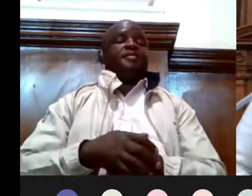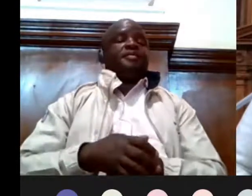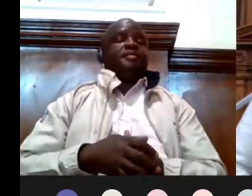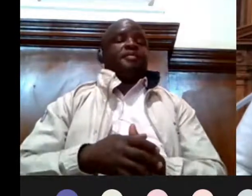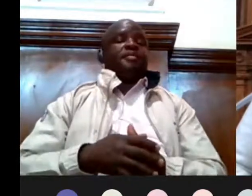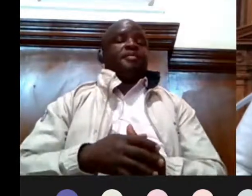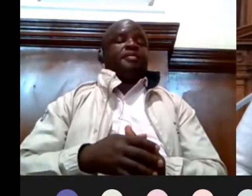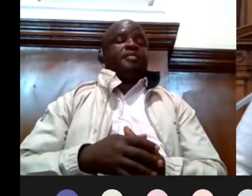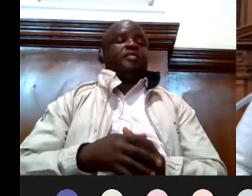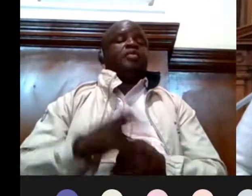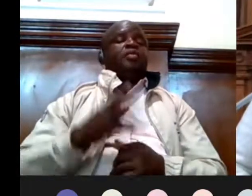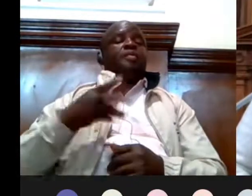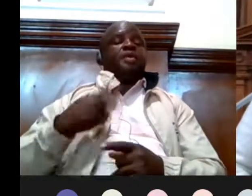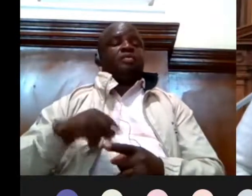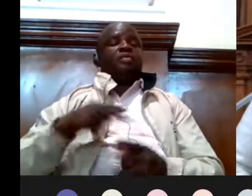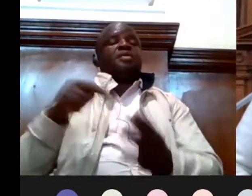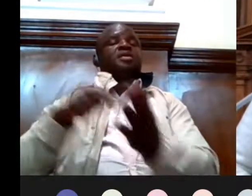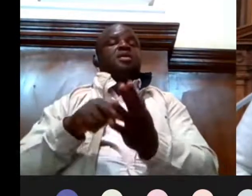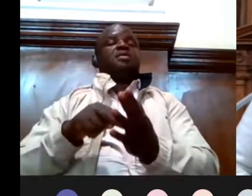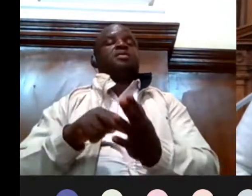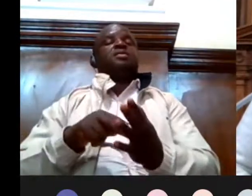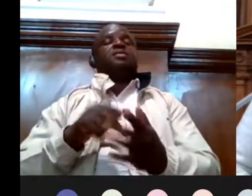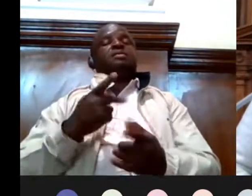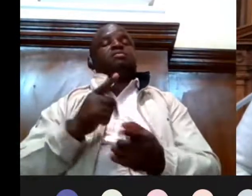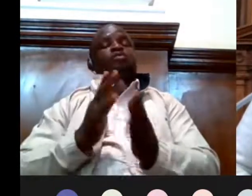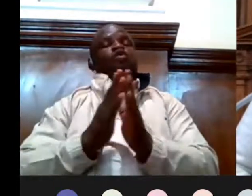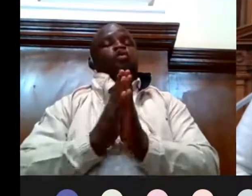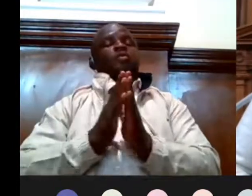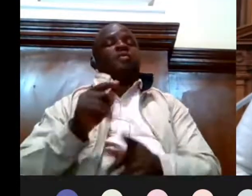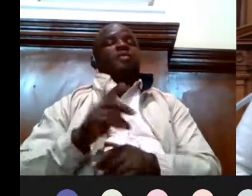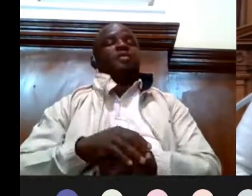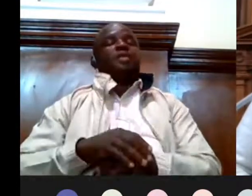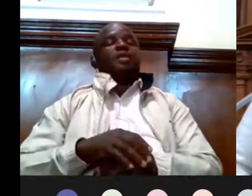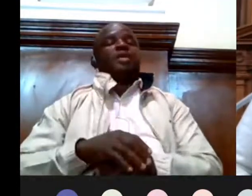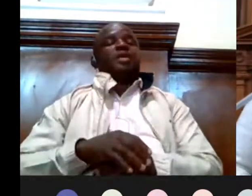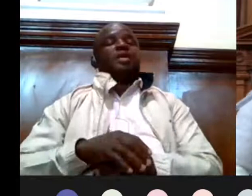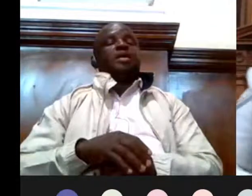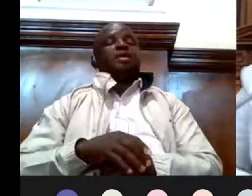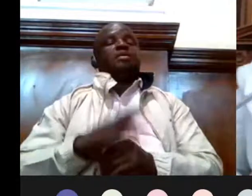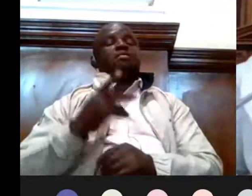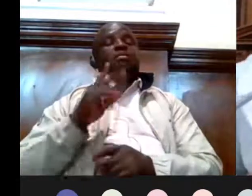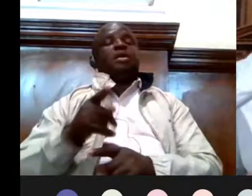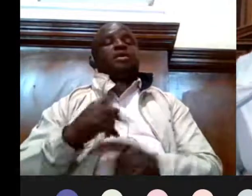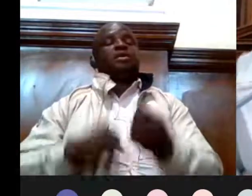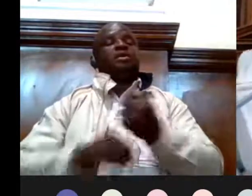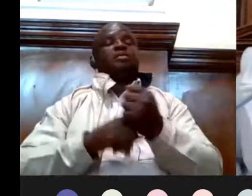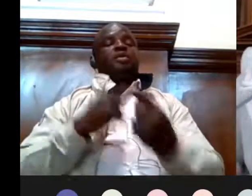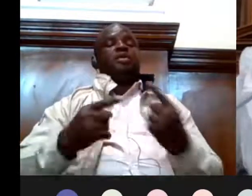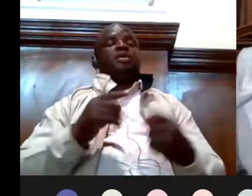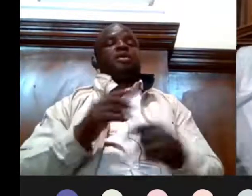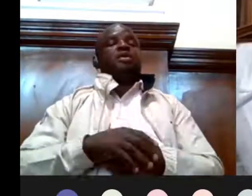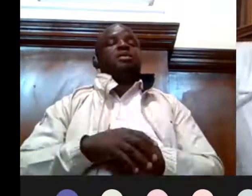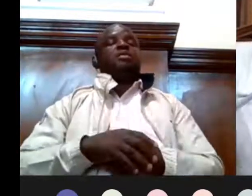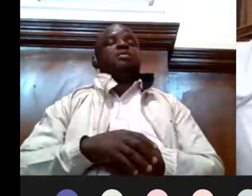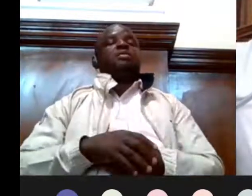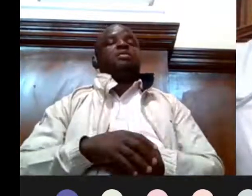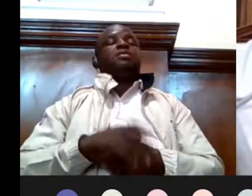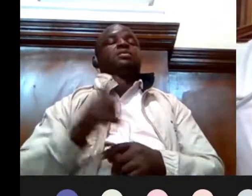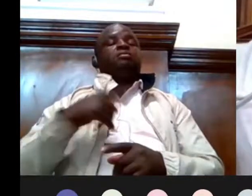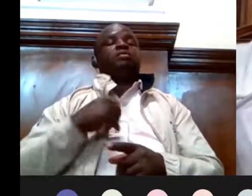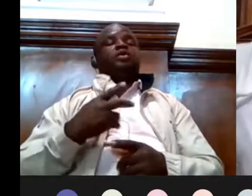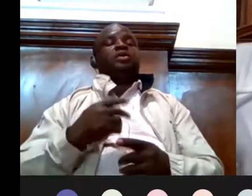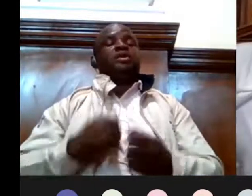ha re eme ka maoto re le bomme. That is my plea, Honorable Speaker. Let us support each other. Let us pull each other. Let